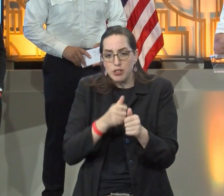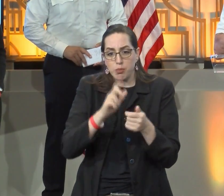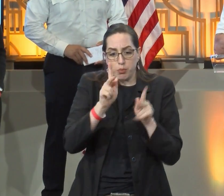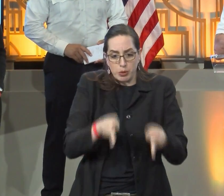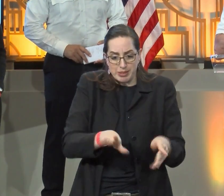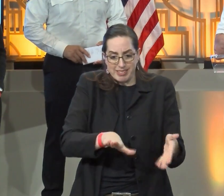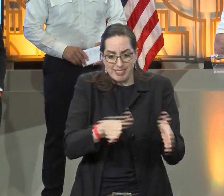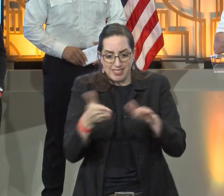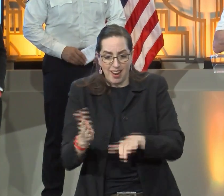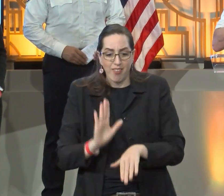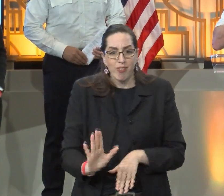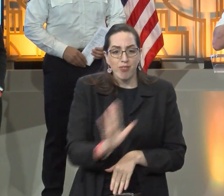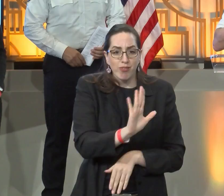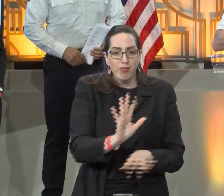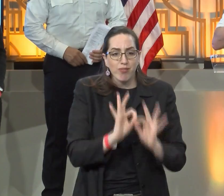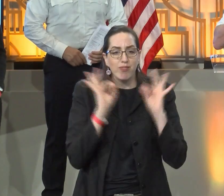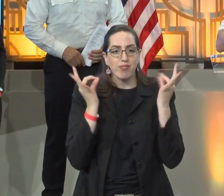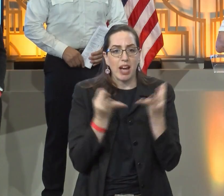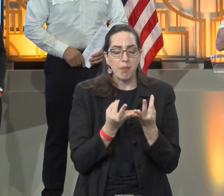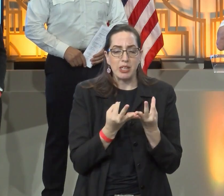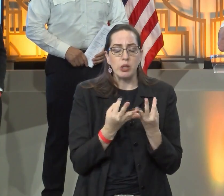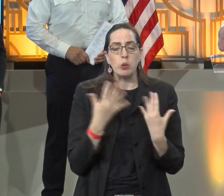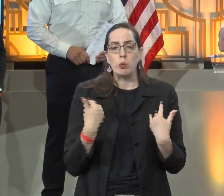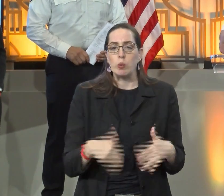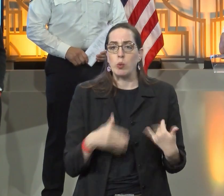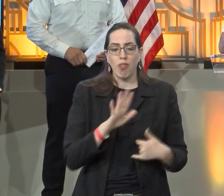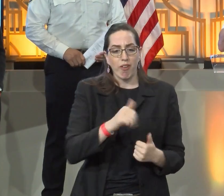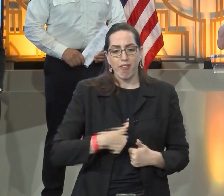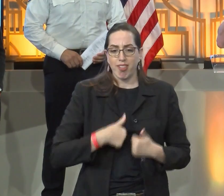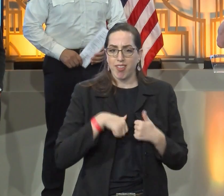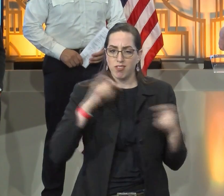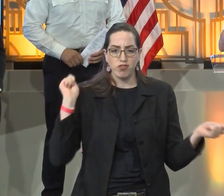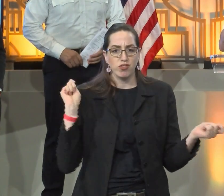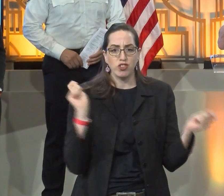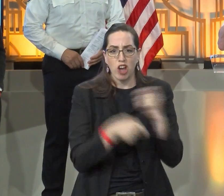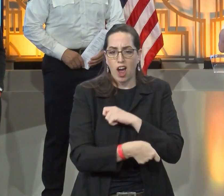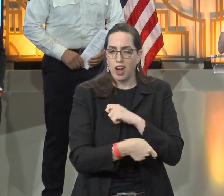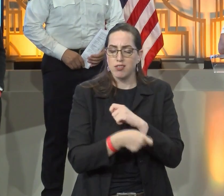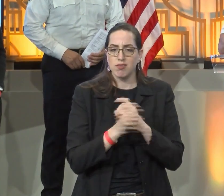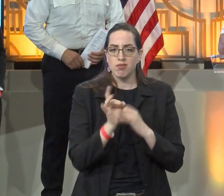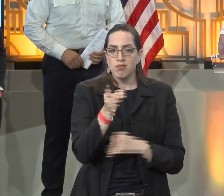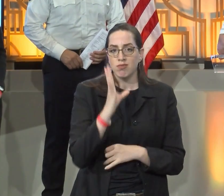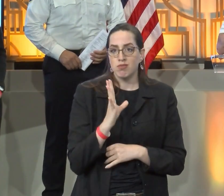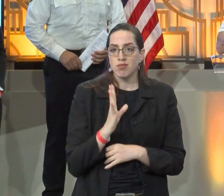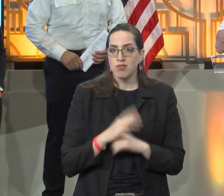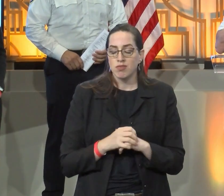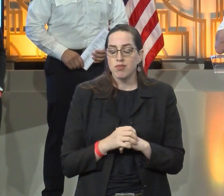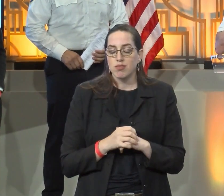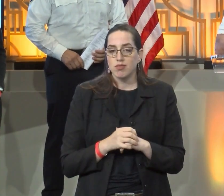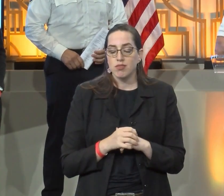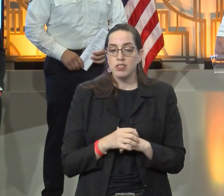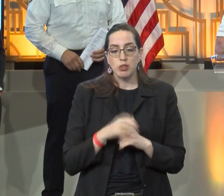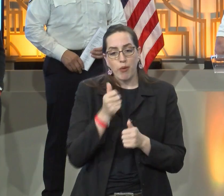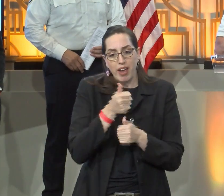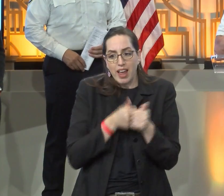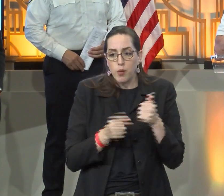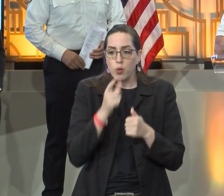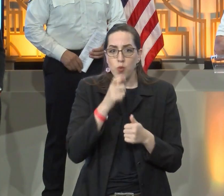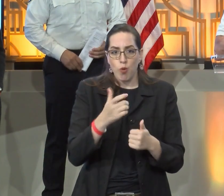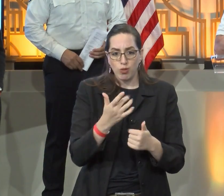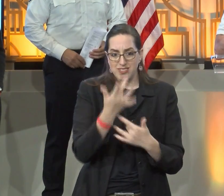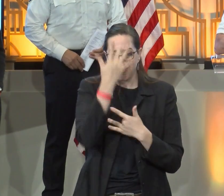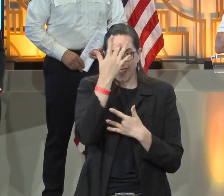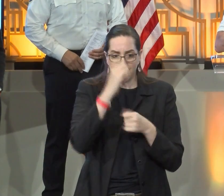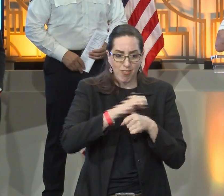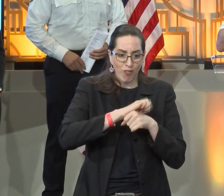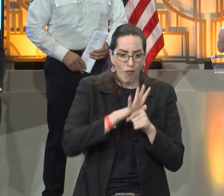families, this is a life-changing event for the survivors. And everyone who gets infected with the